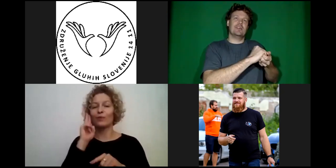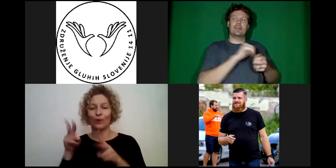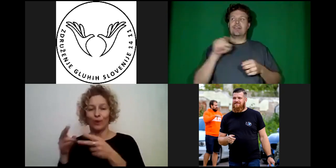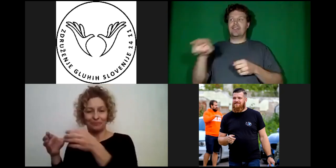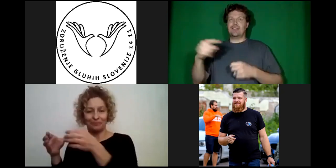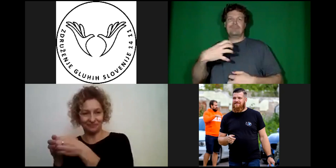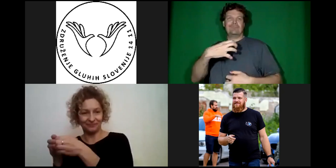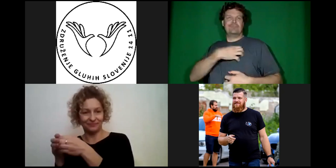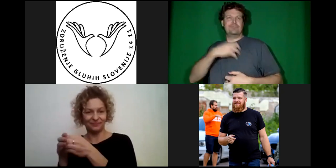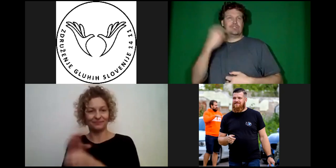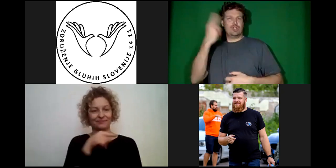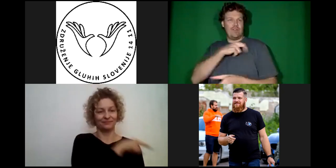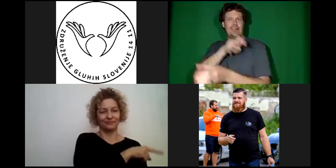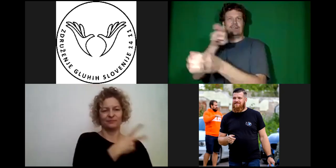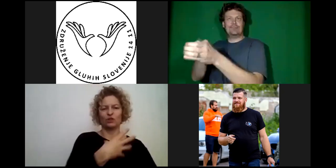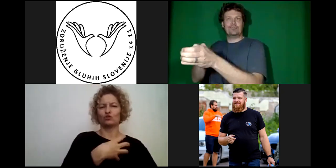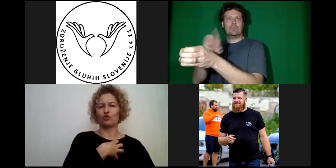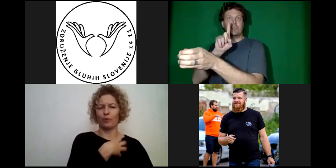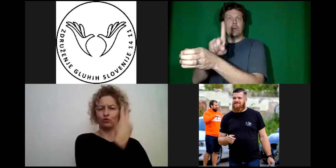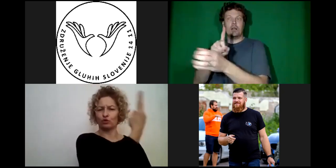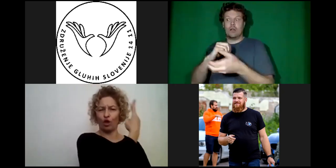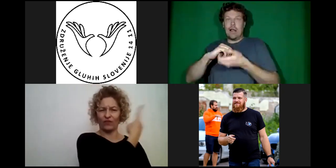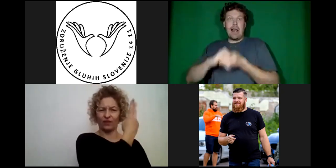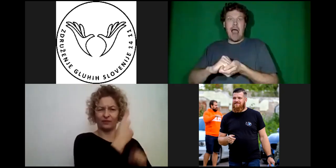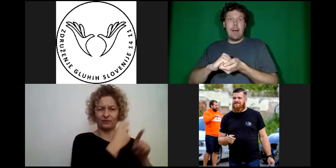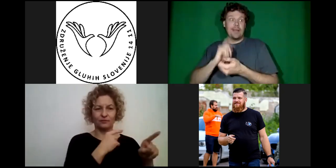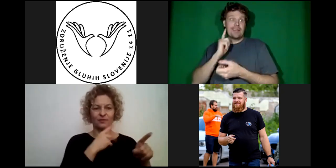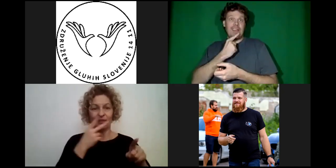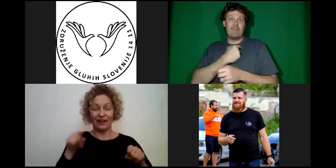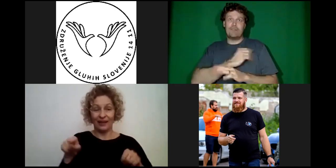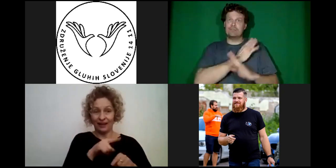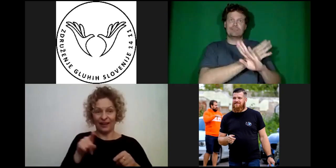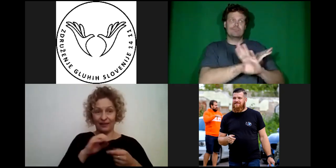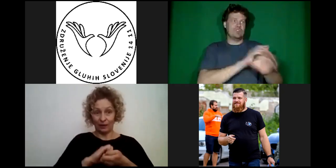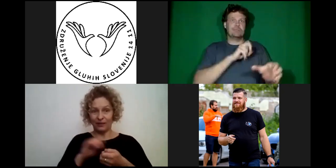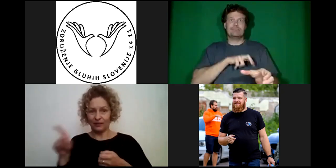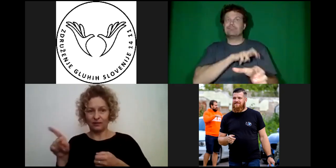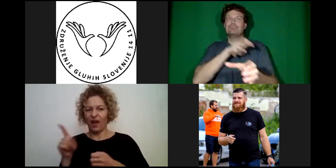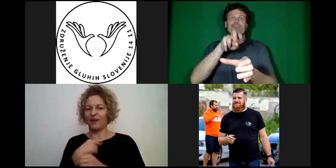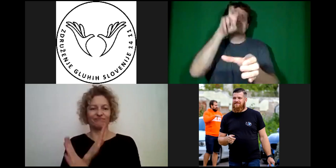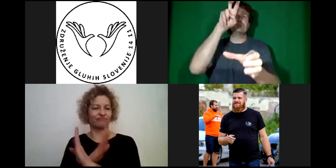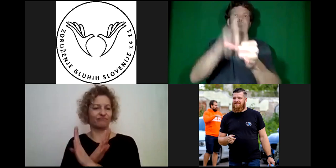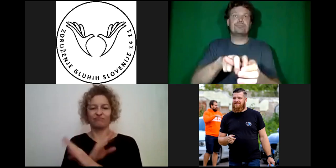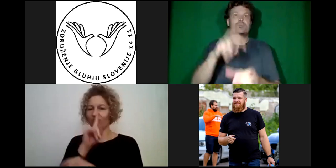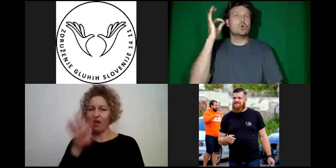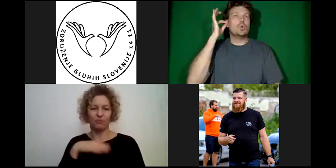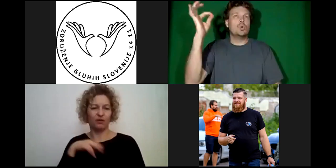And remember the deaf club I told you about, and now the Slovenian deaf youth, the Slovenian youth team.